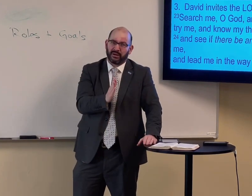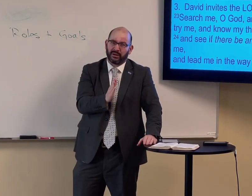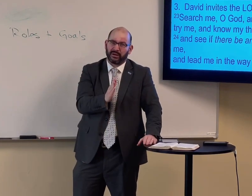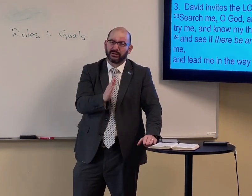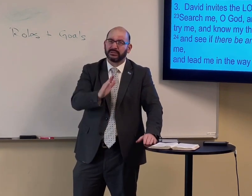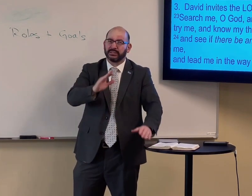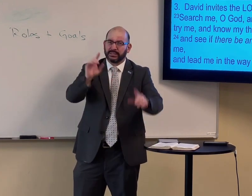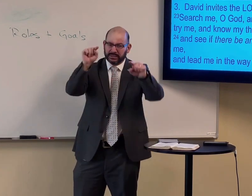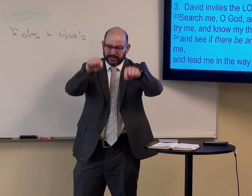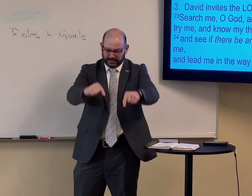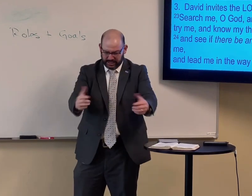Jesus is truly God.